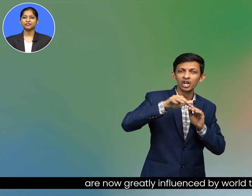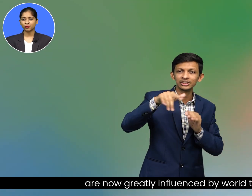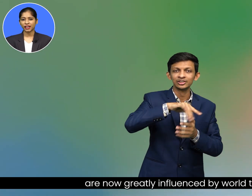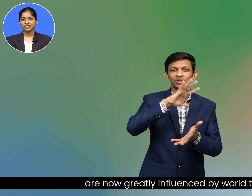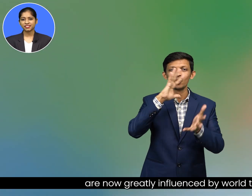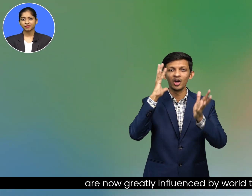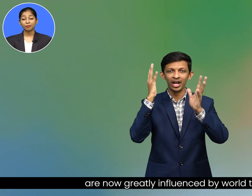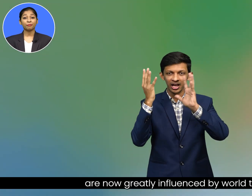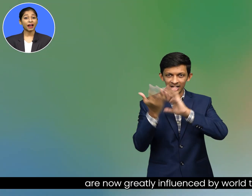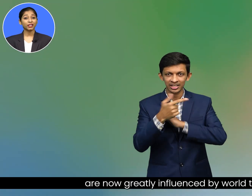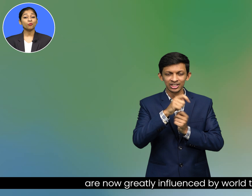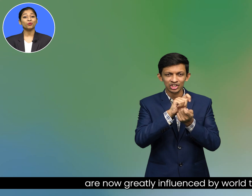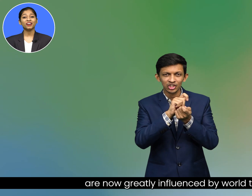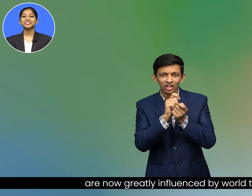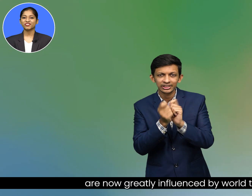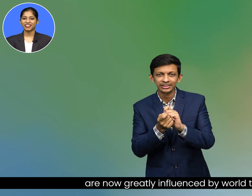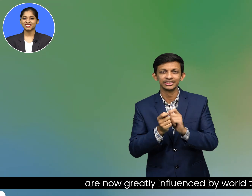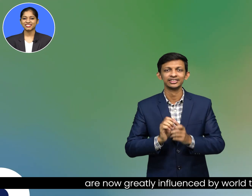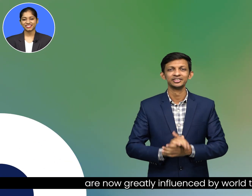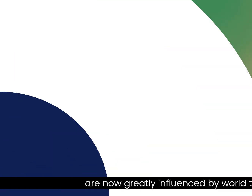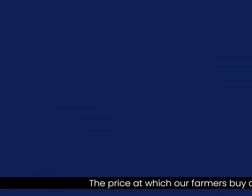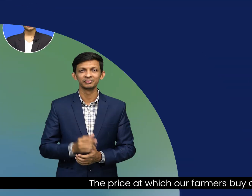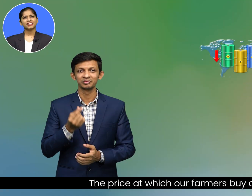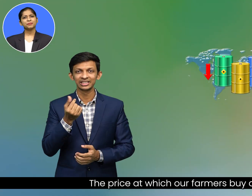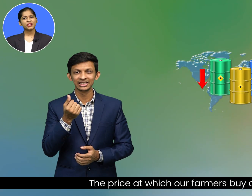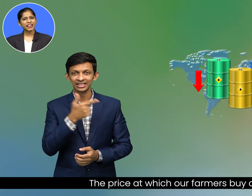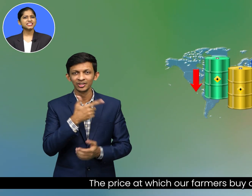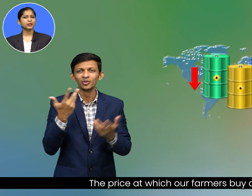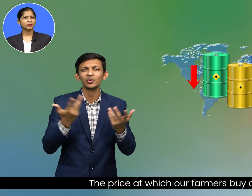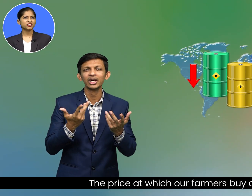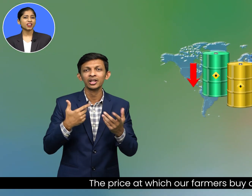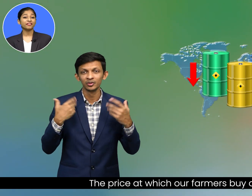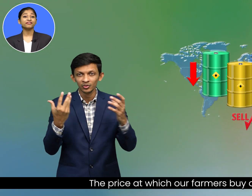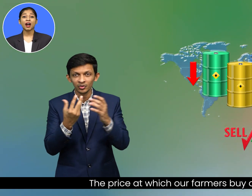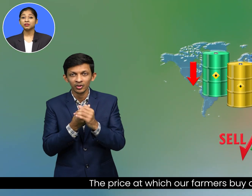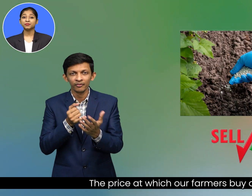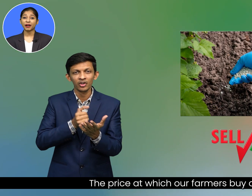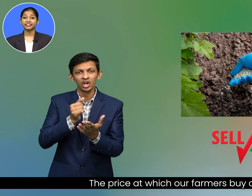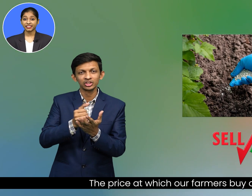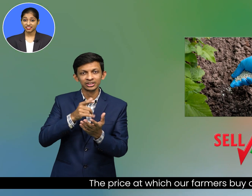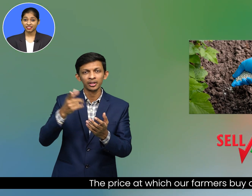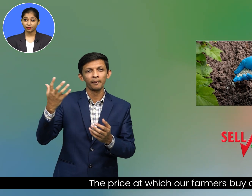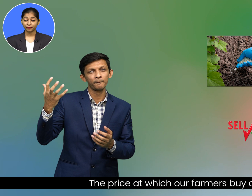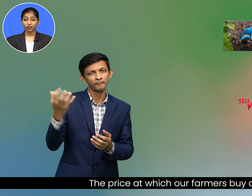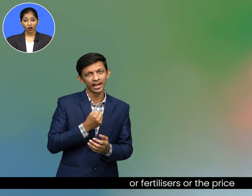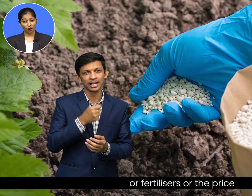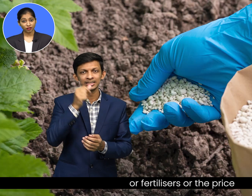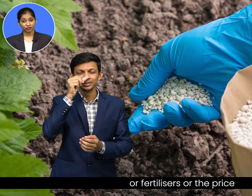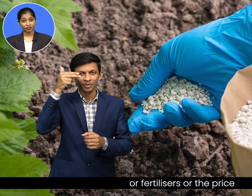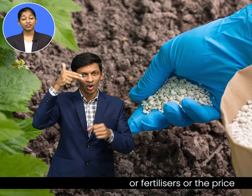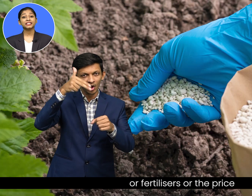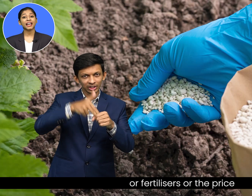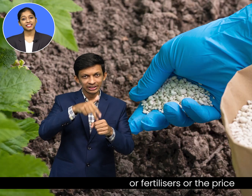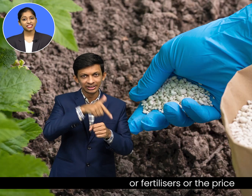greatly influenced by world trends. The price at which our farmers buy diesel